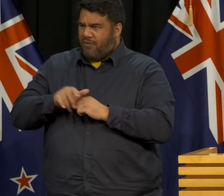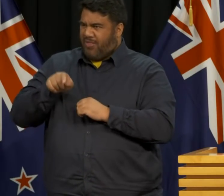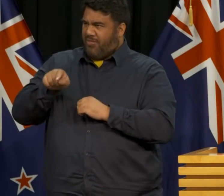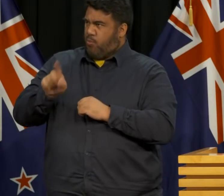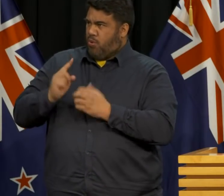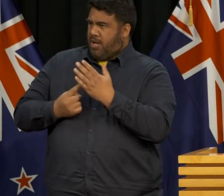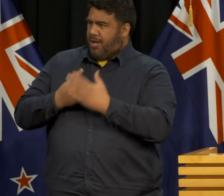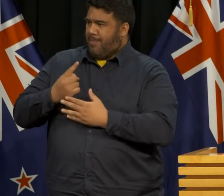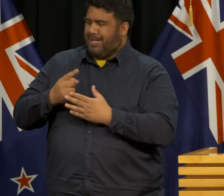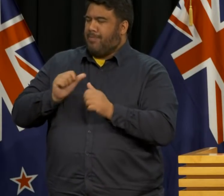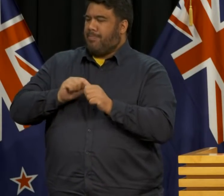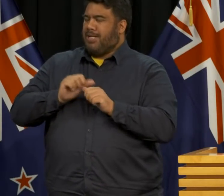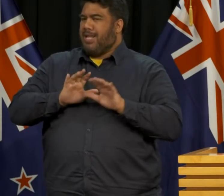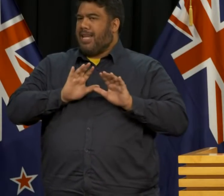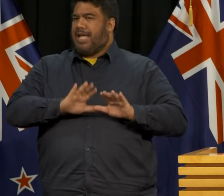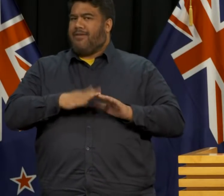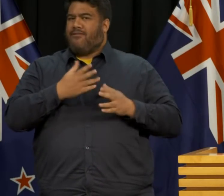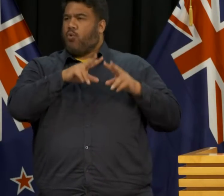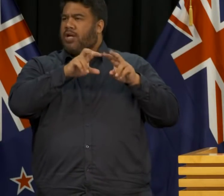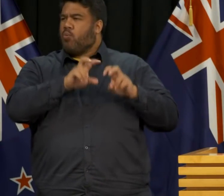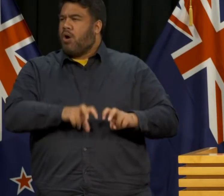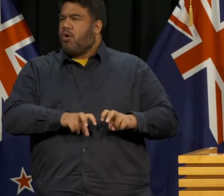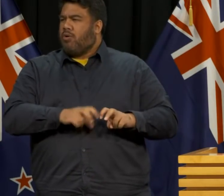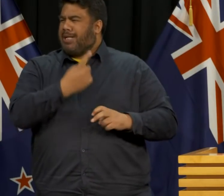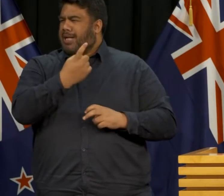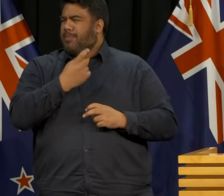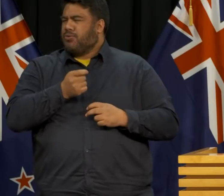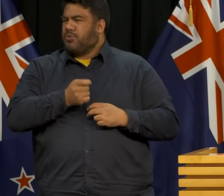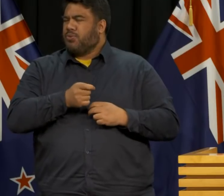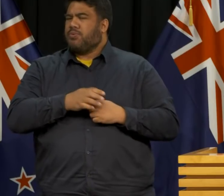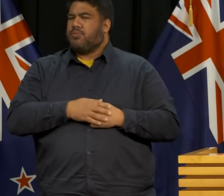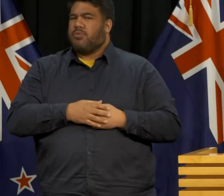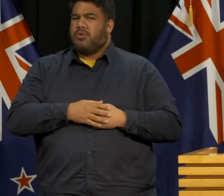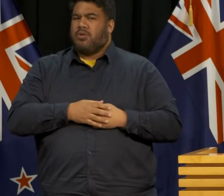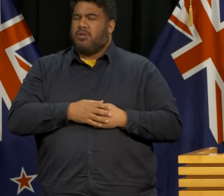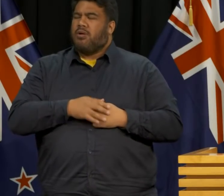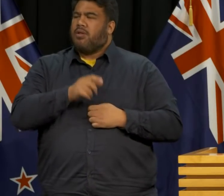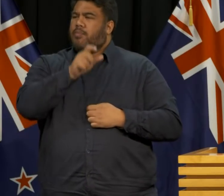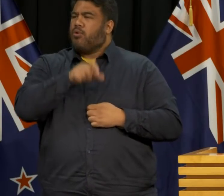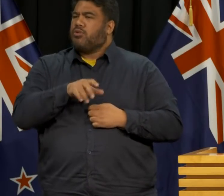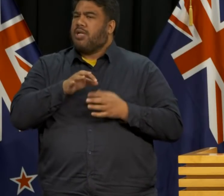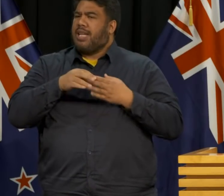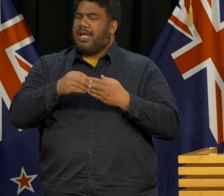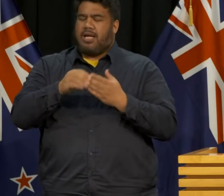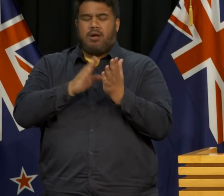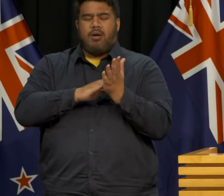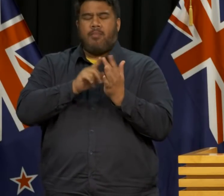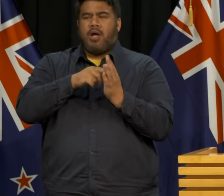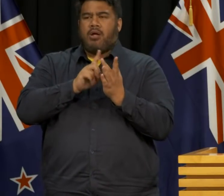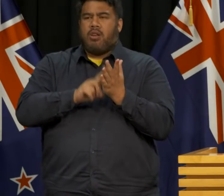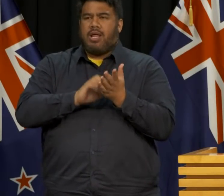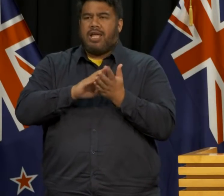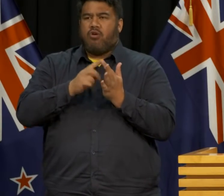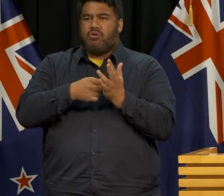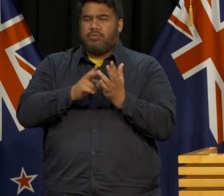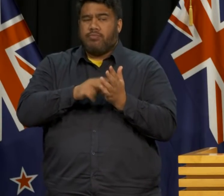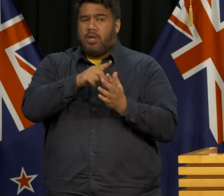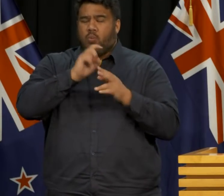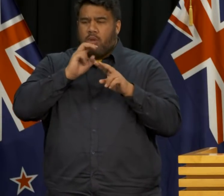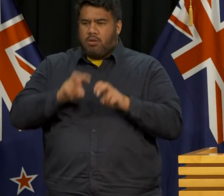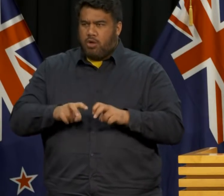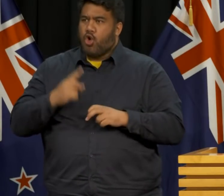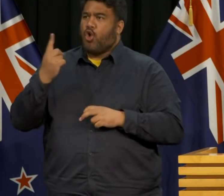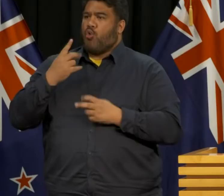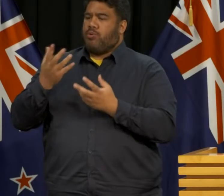I think it is important that the inquiry led by Michael Heron looks at who received the information, why